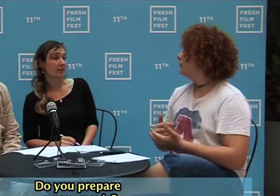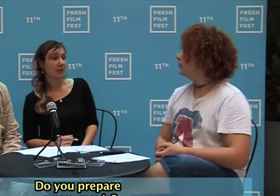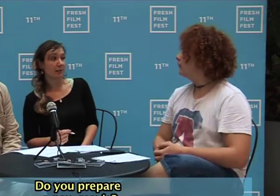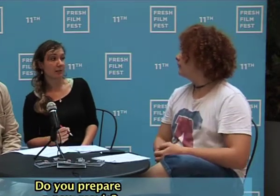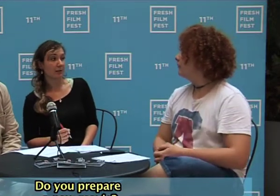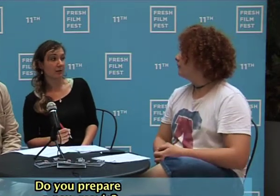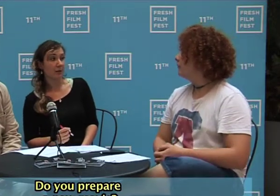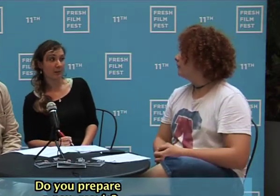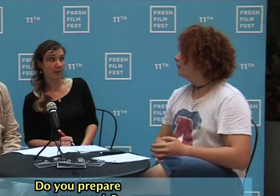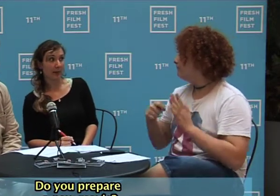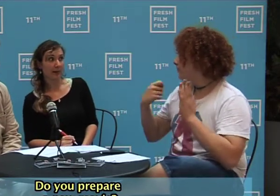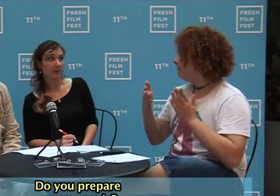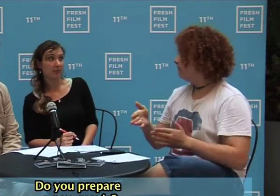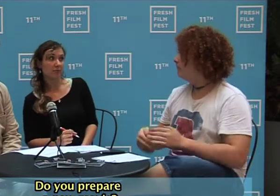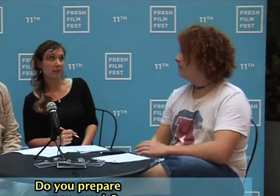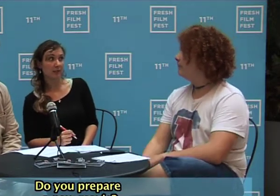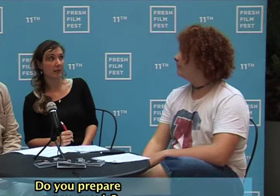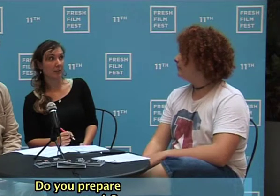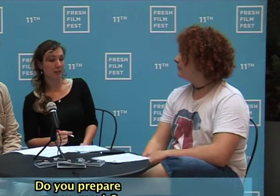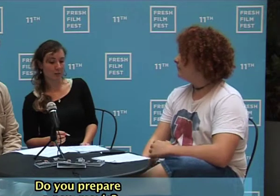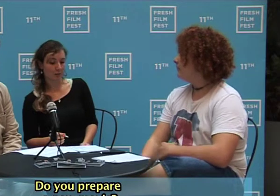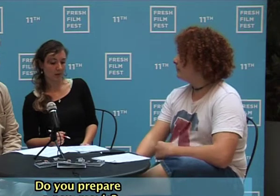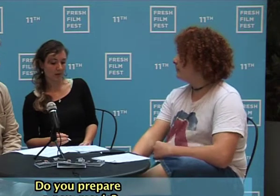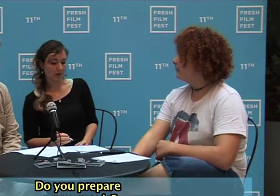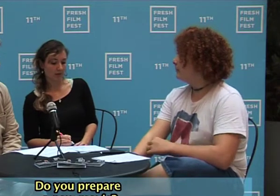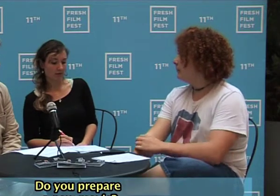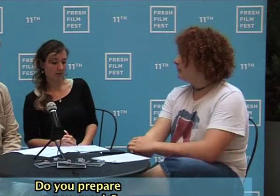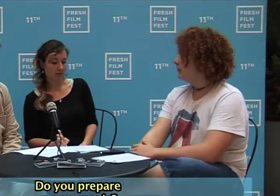And what do you prepare in a new